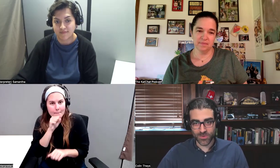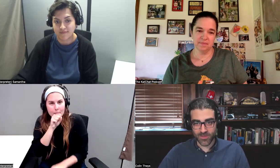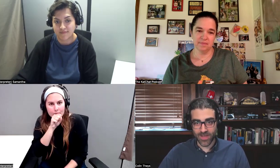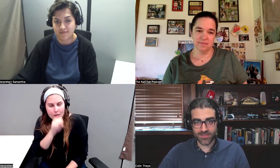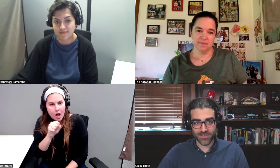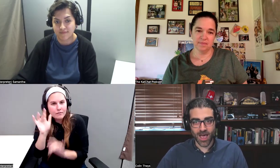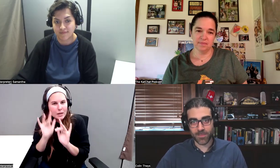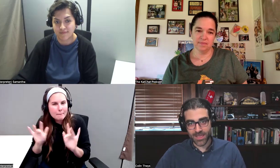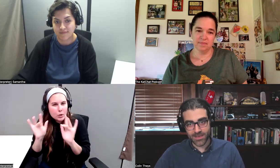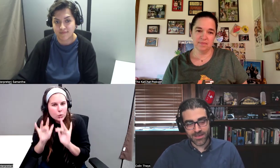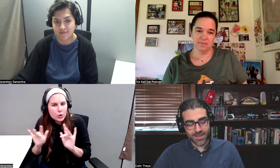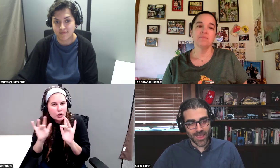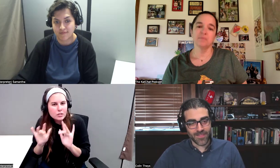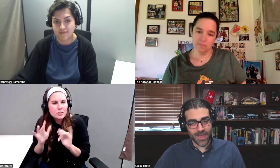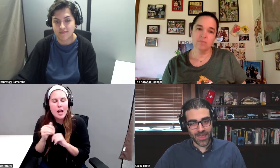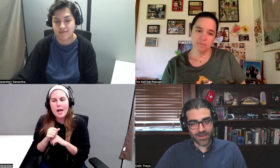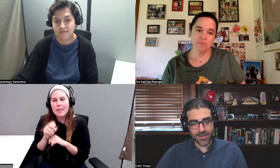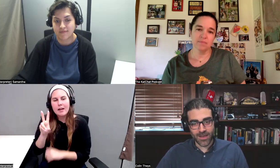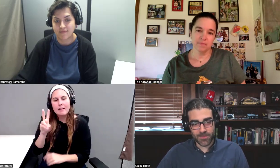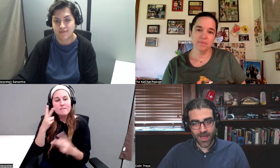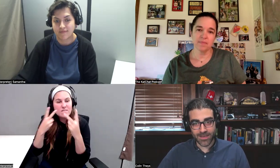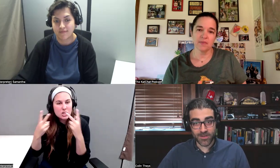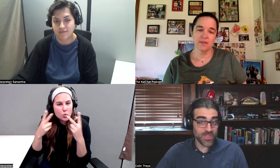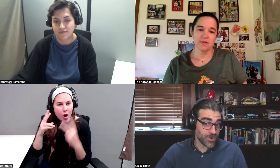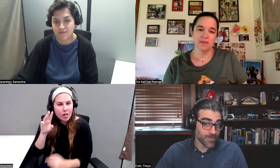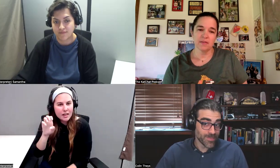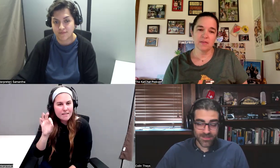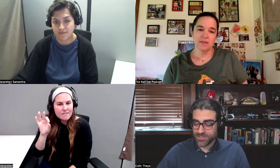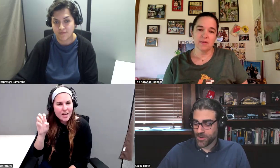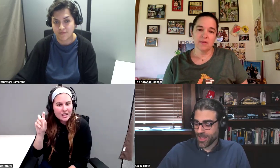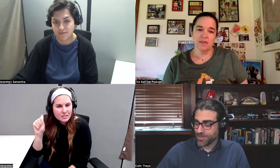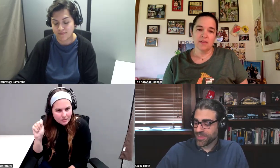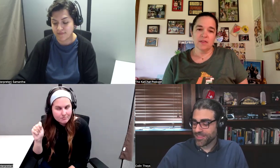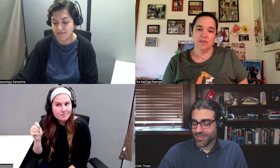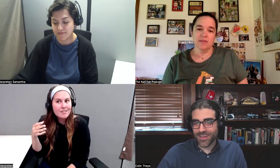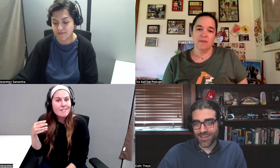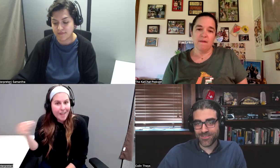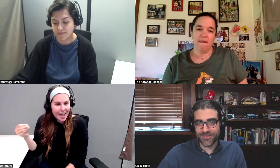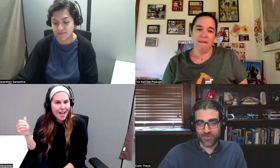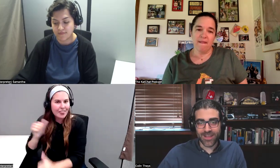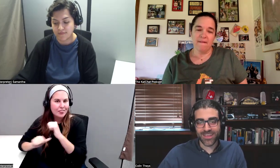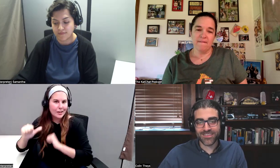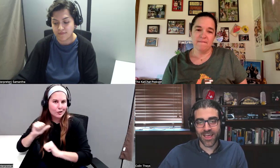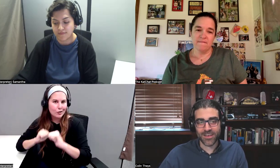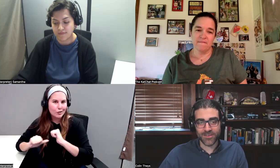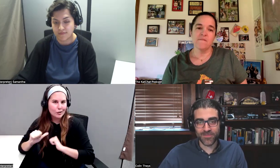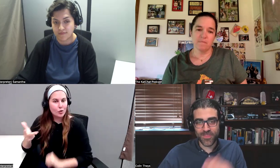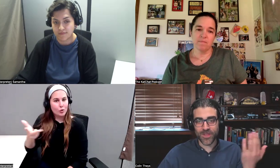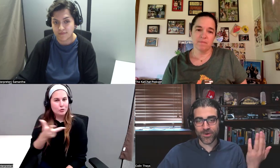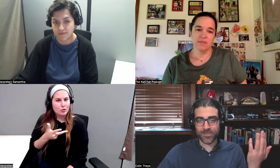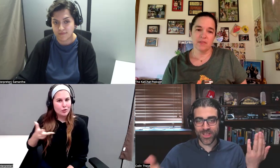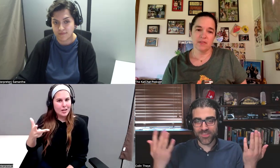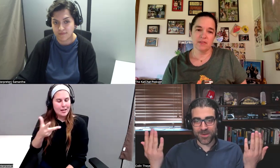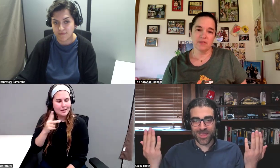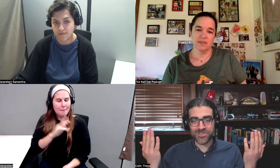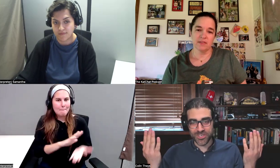and visual effects as a hobby. And then I did theater. So I always say that directing is kind of